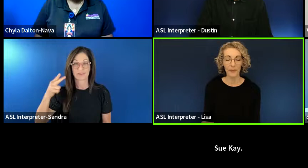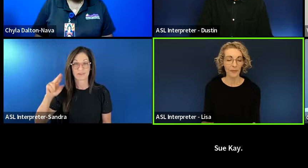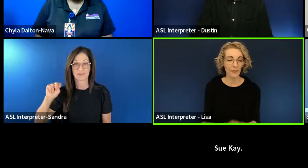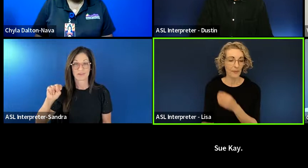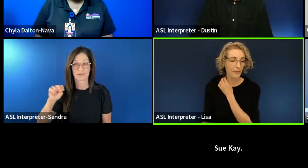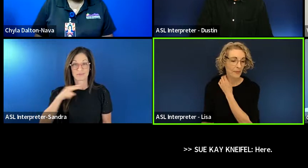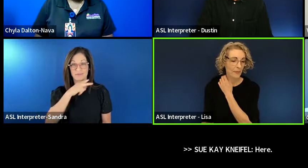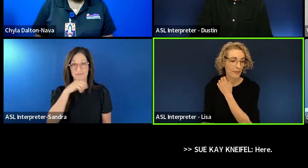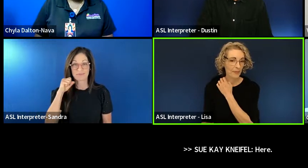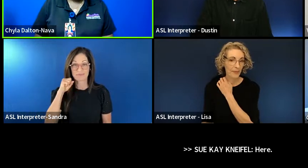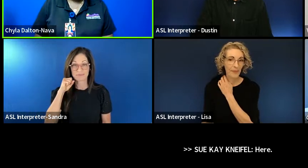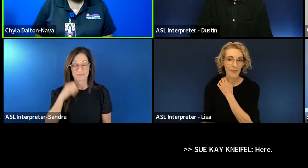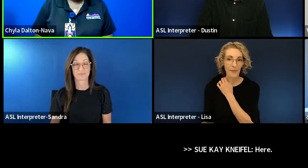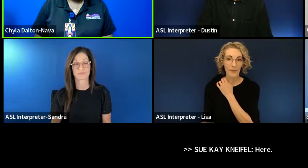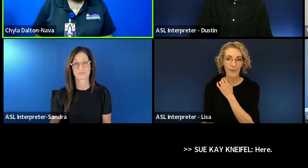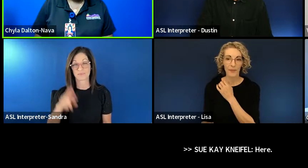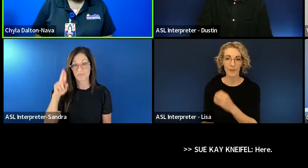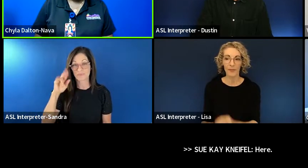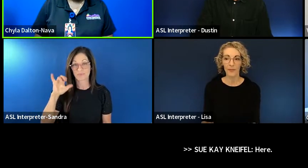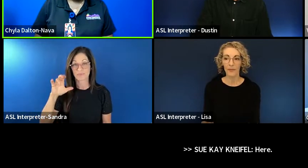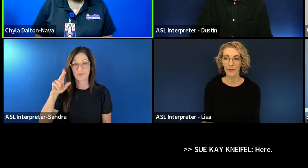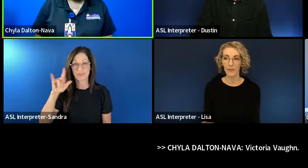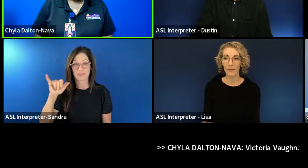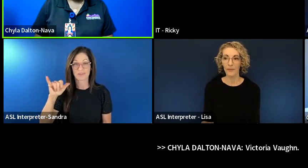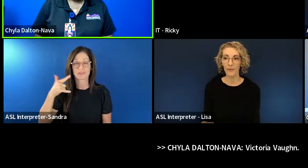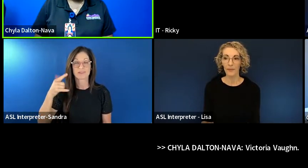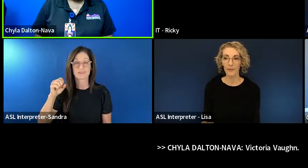Here. Ricky Gonzowski?